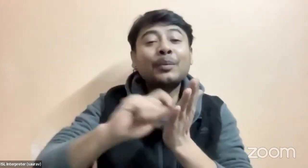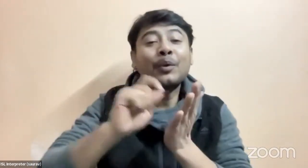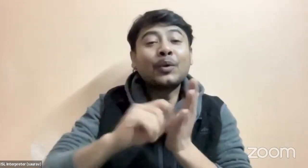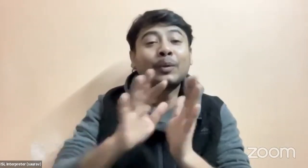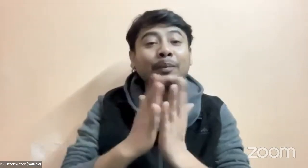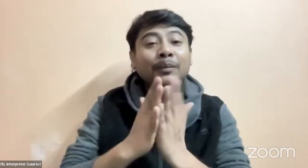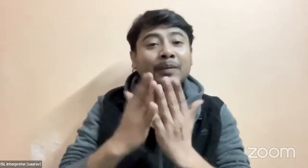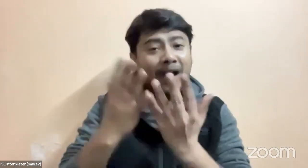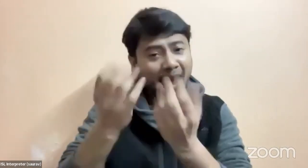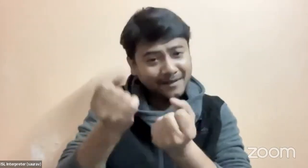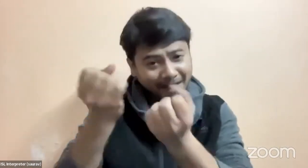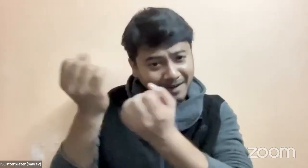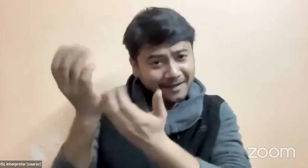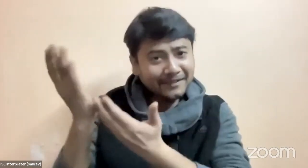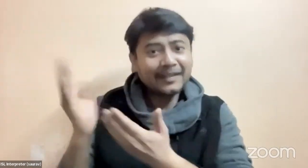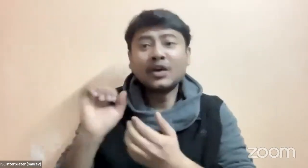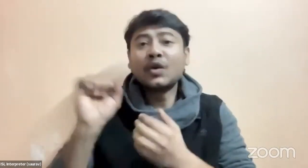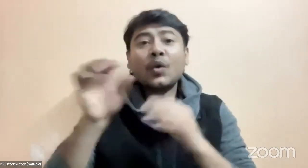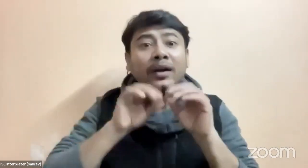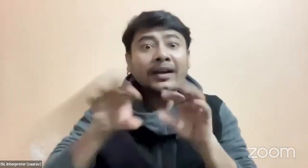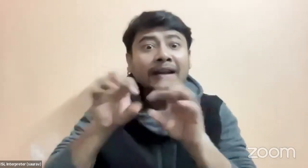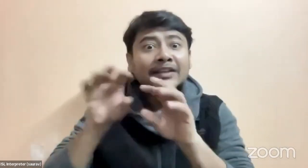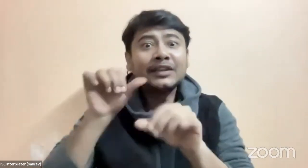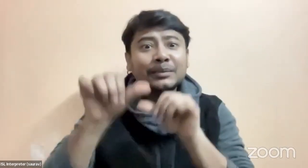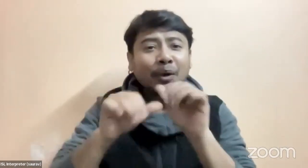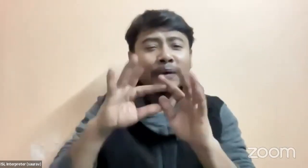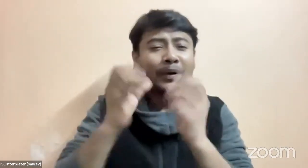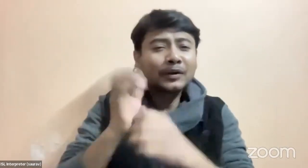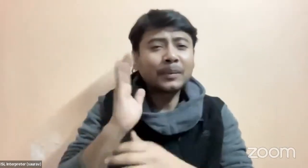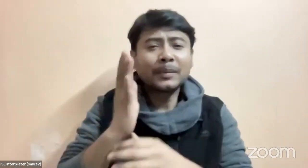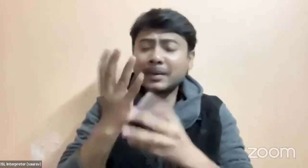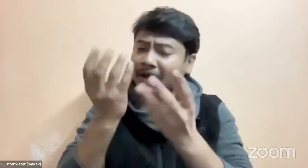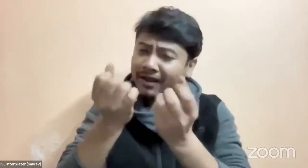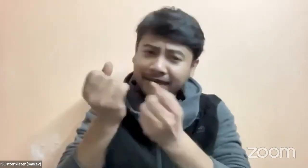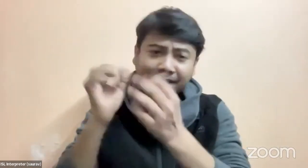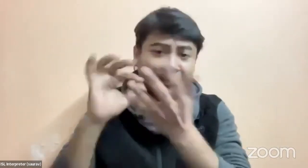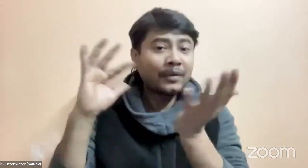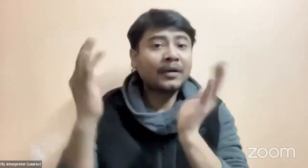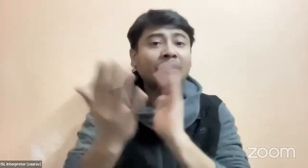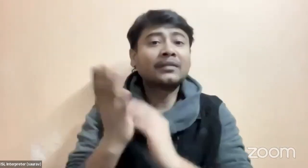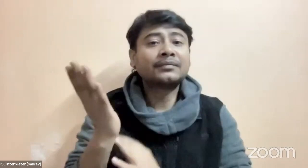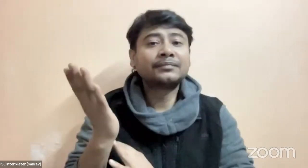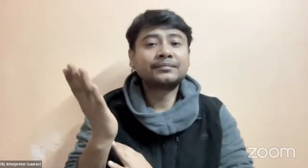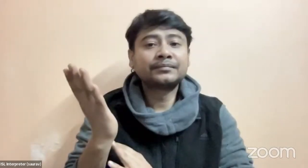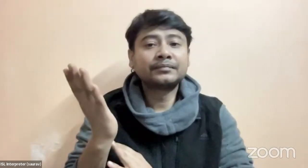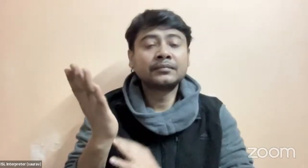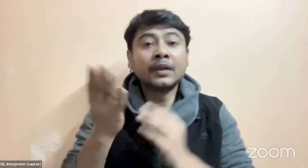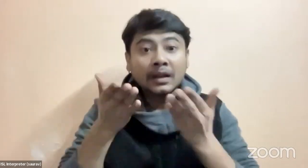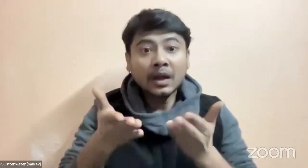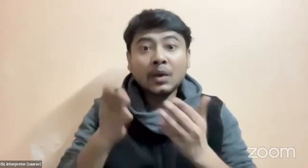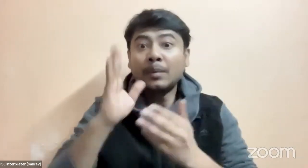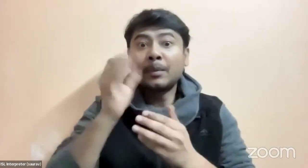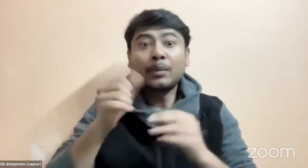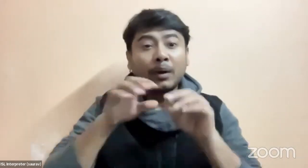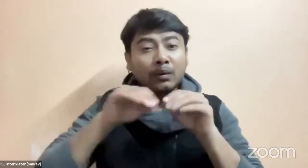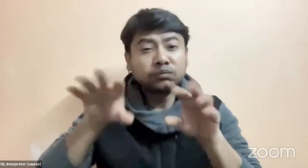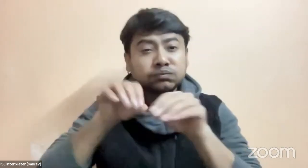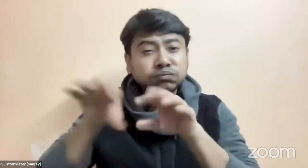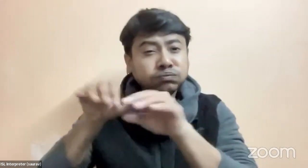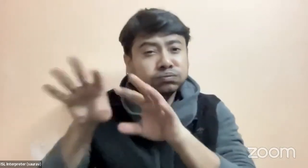Now, almost in all the countries, because of Srila Prabhupada, Jagannath Rath Yatra is happening.